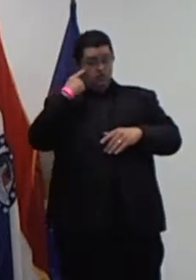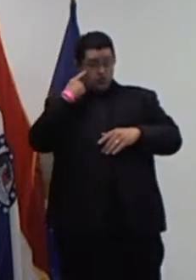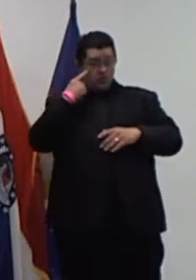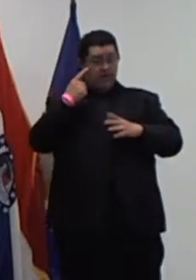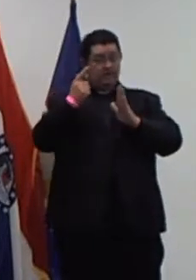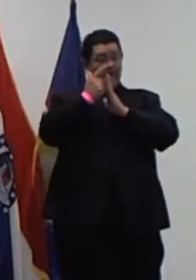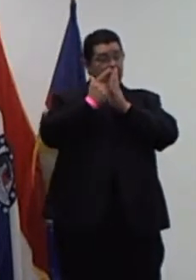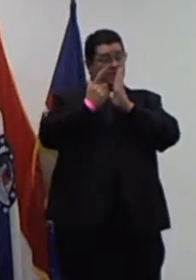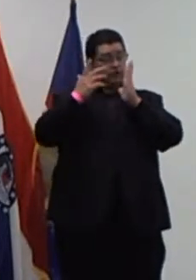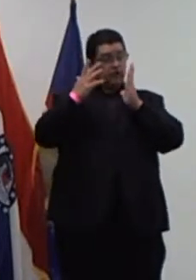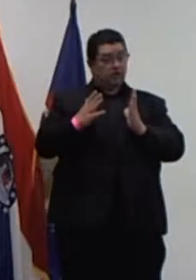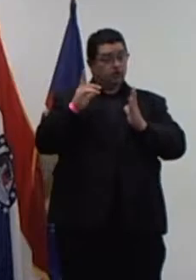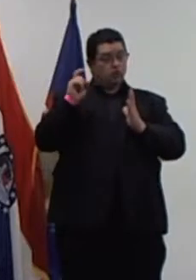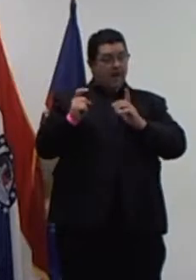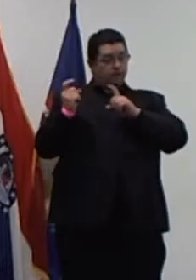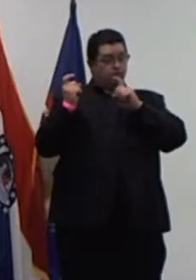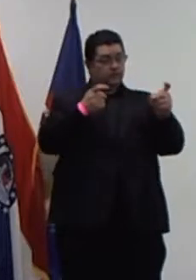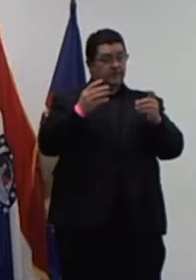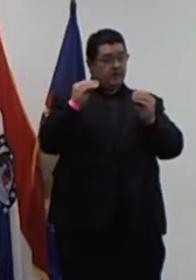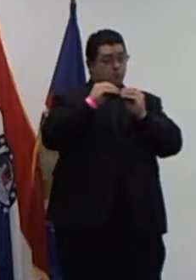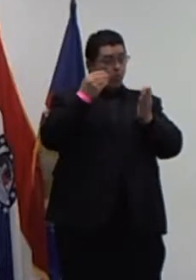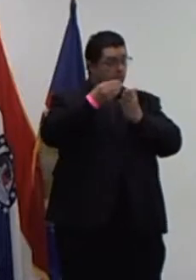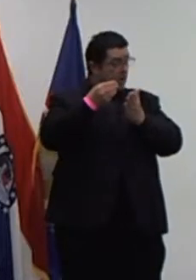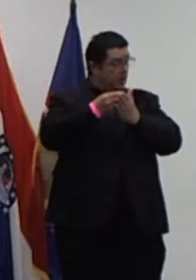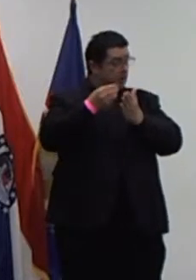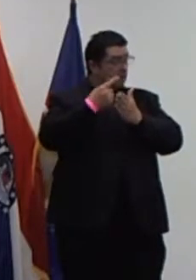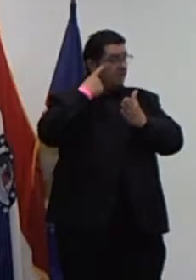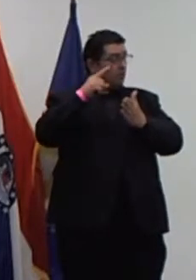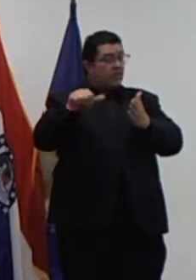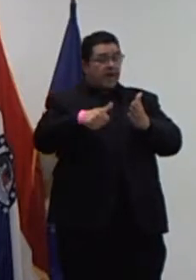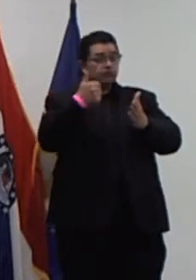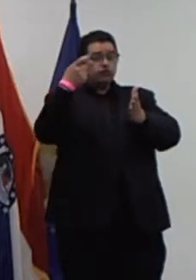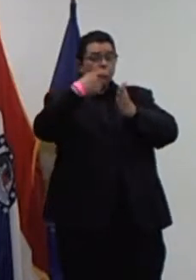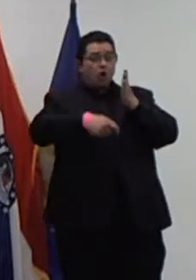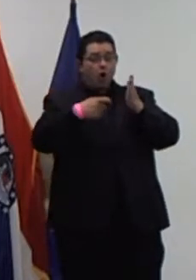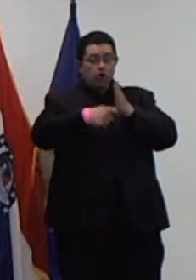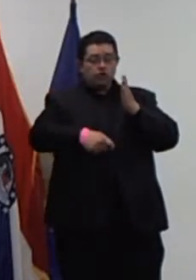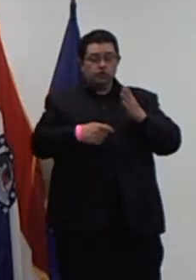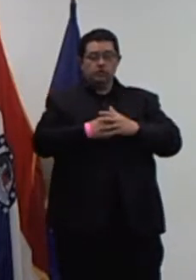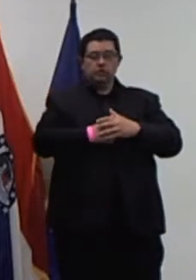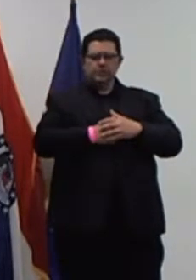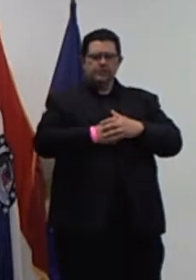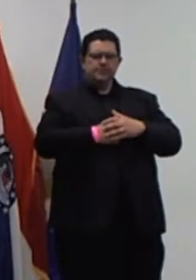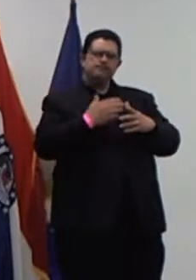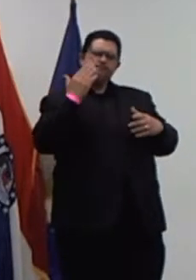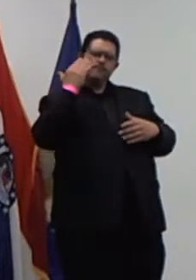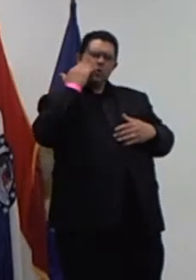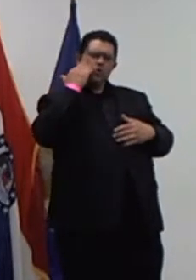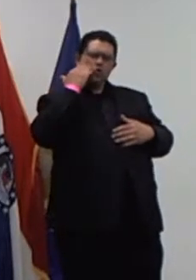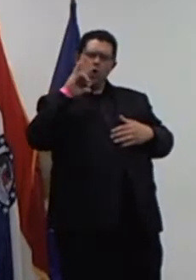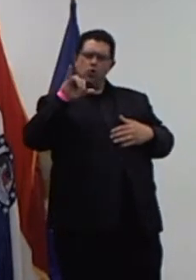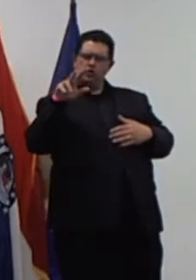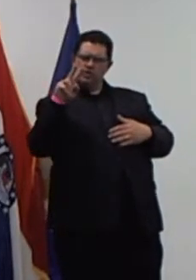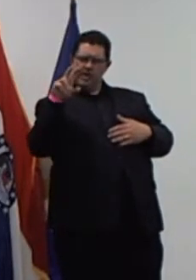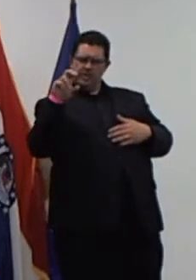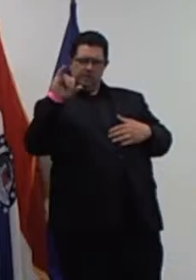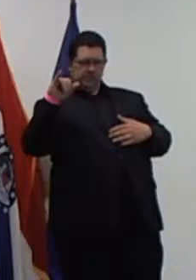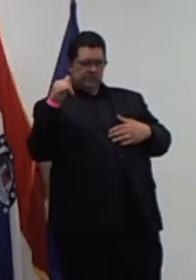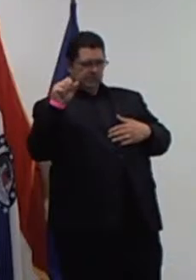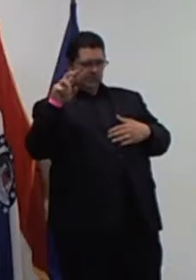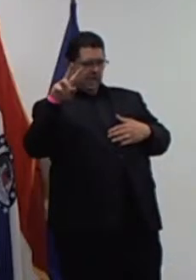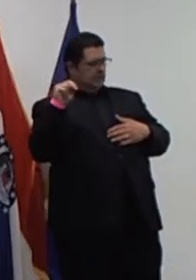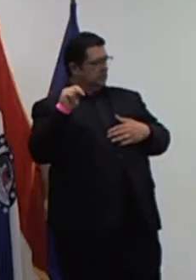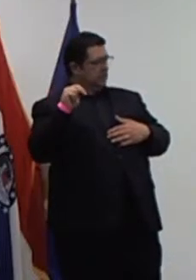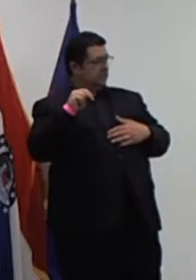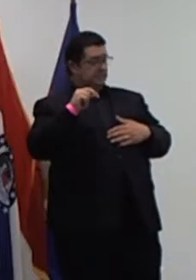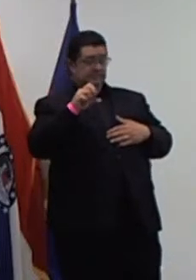more money to local jurisdictions to help pay for the extra cost of absentee ballots? Yeah, you know, Jason, the Secretary of State probably better to answer that on